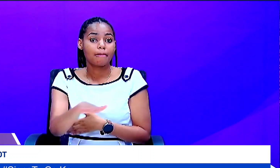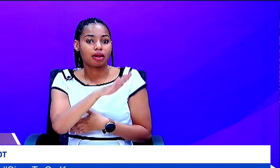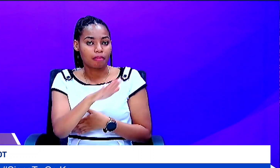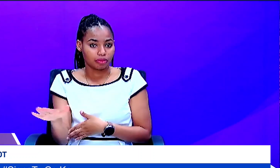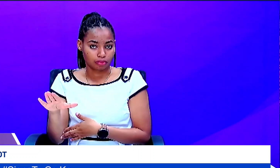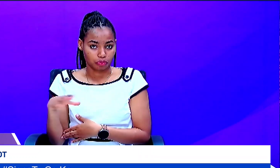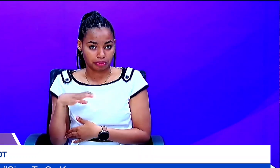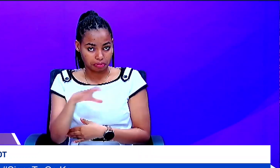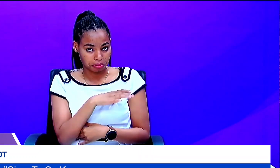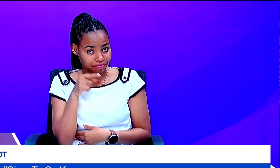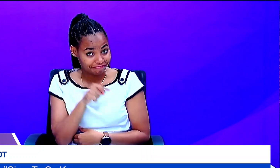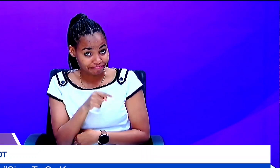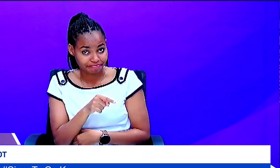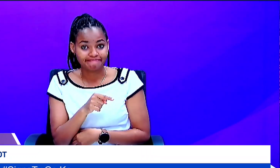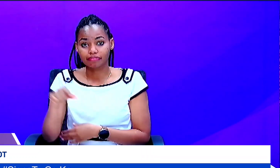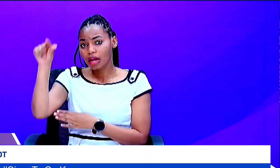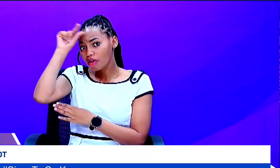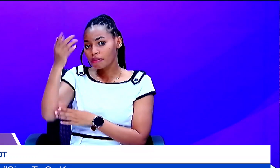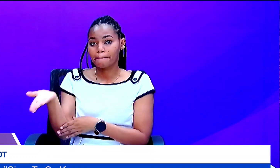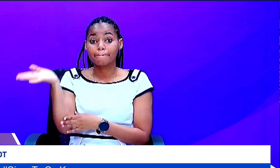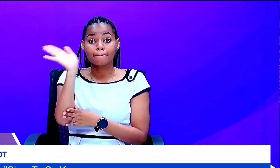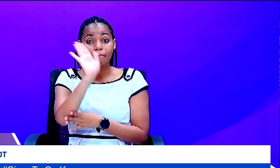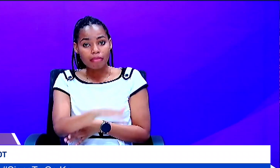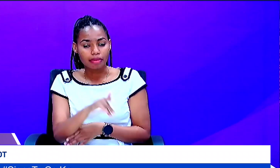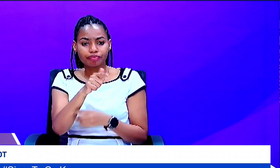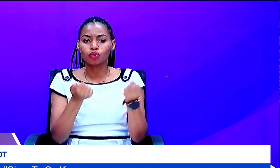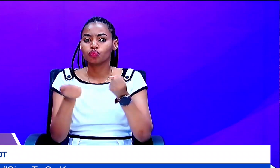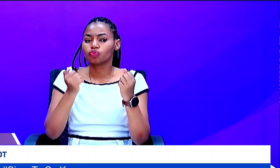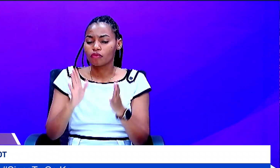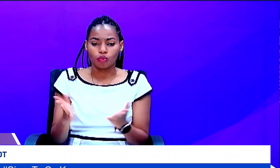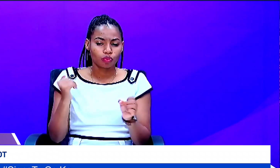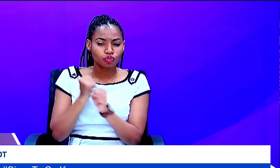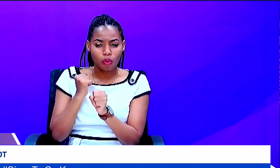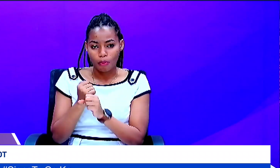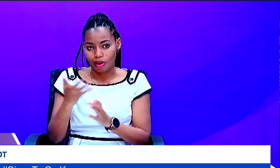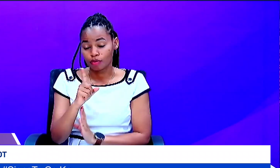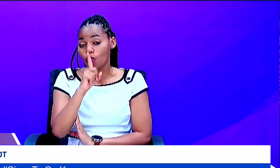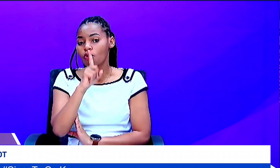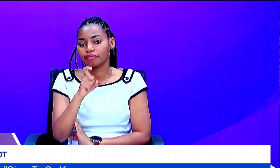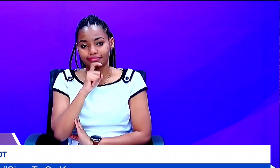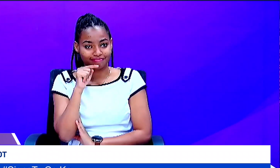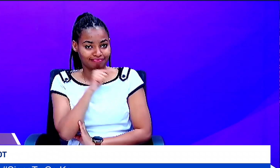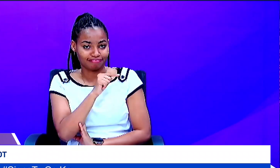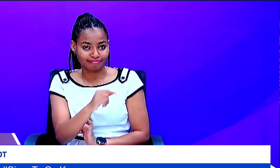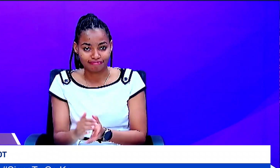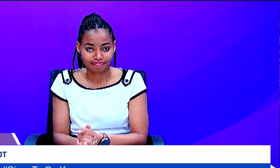parliamentary committee over the handling of a government-backed recruitment drive for jobs in Qatar.